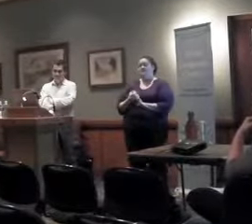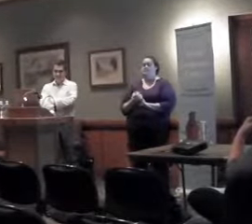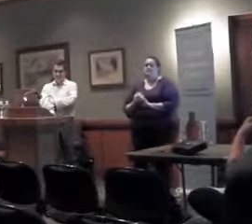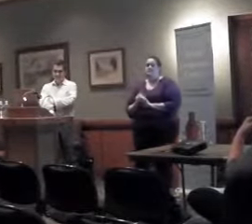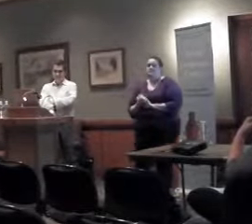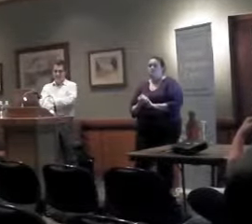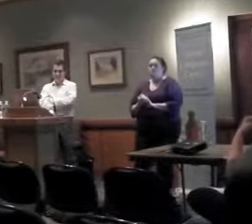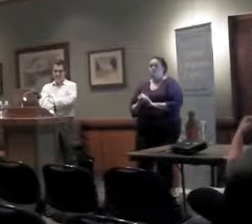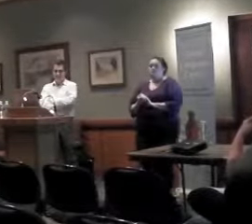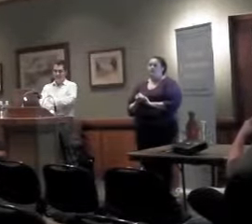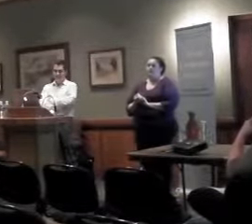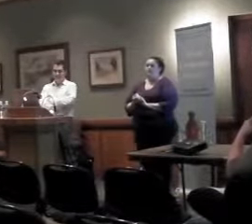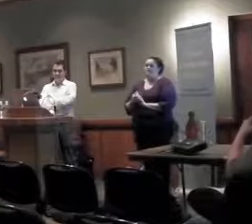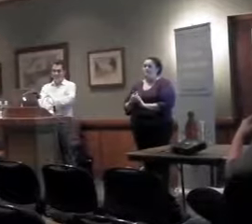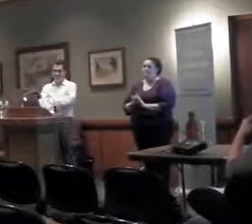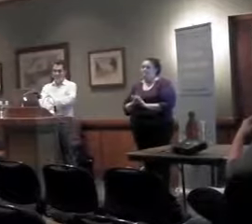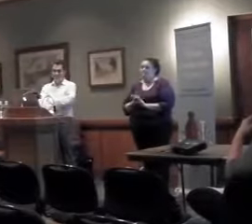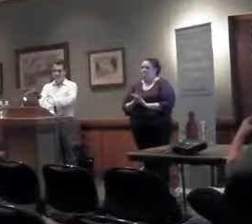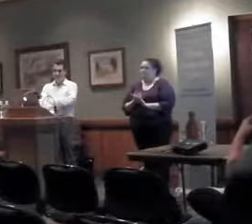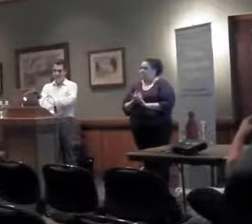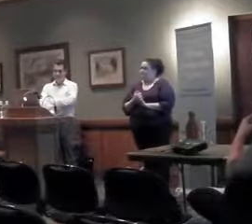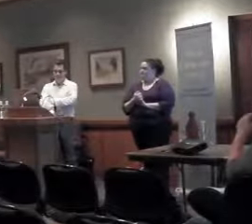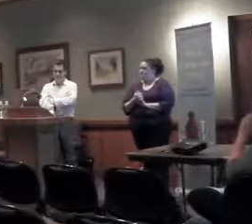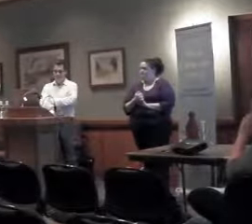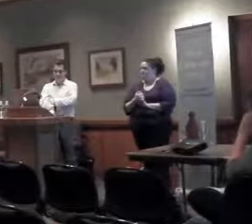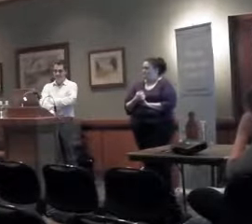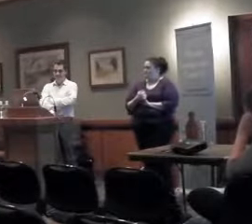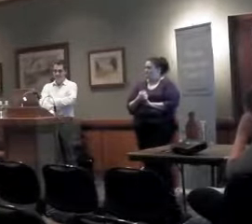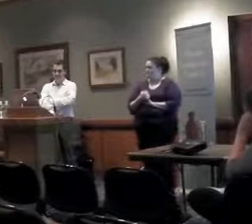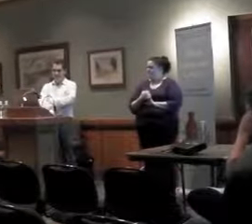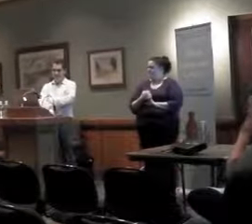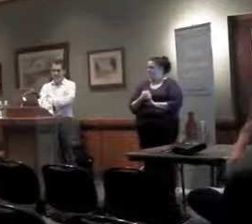school. Texas is the first state to require that.